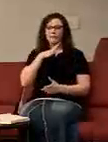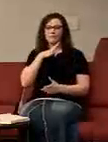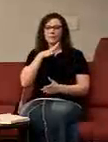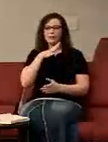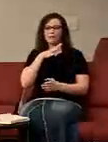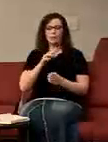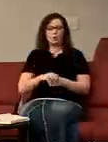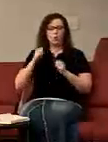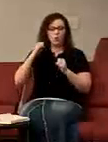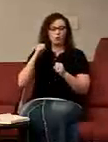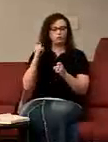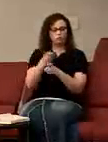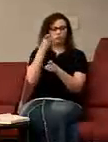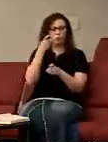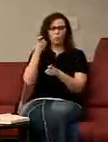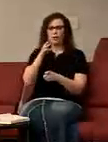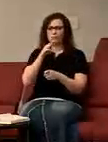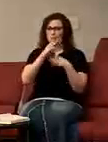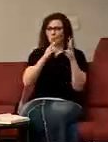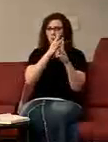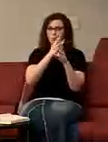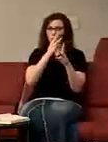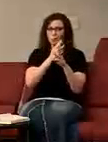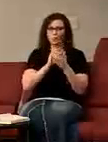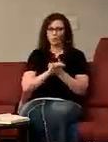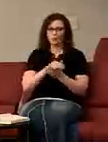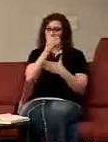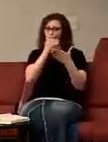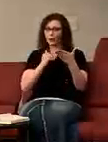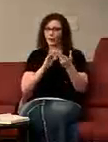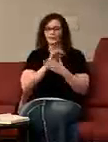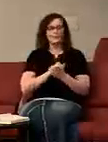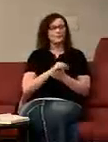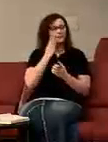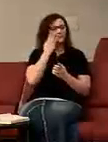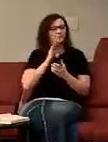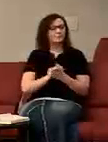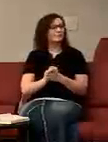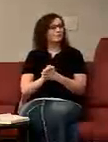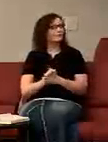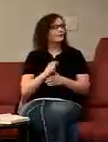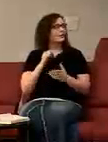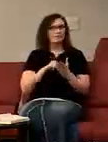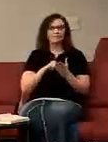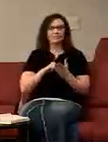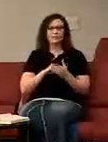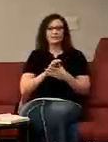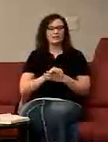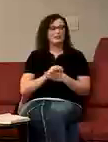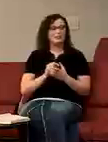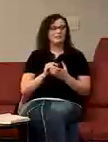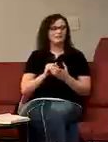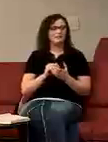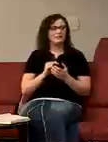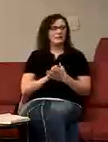400 and some pounds, and he's a pretty good guy. In fact, this whole thing takes almost a minute, because it takes him a while. He gets it